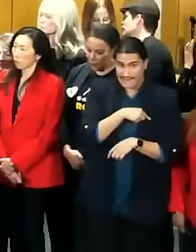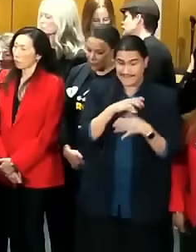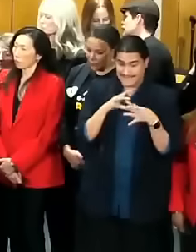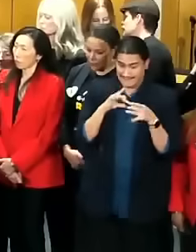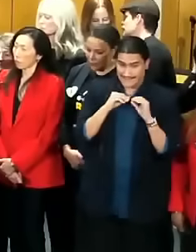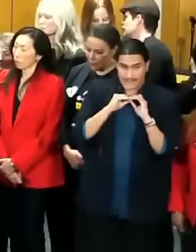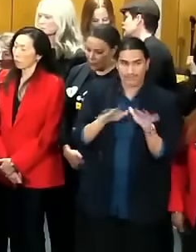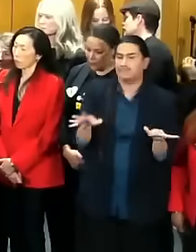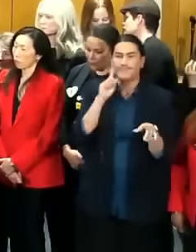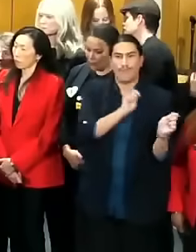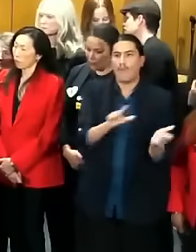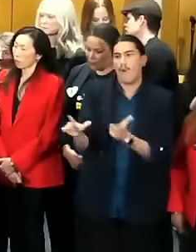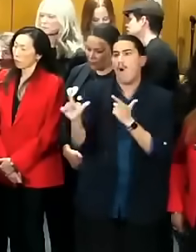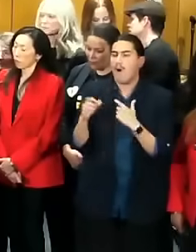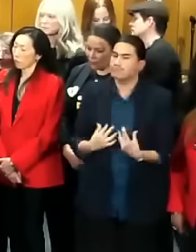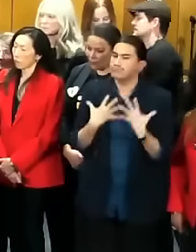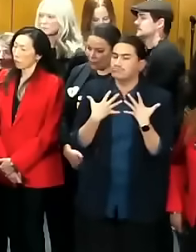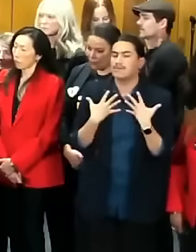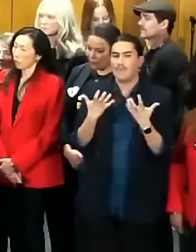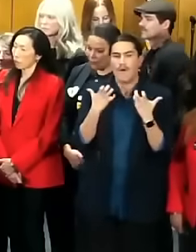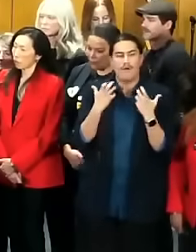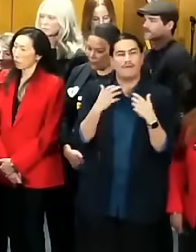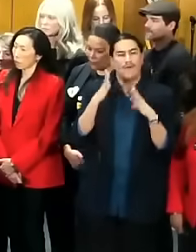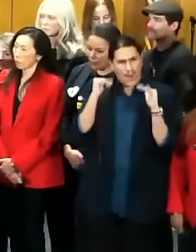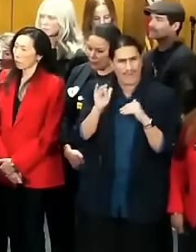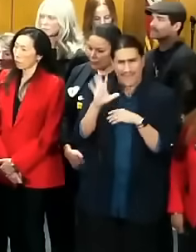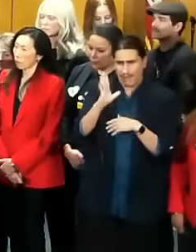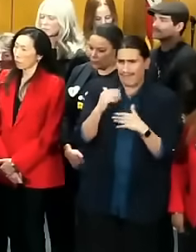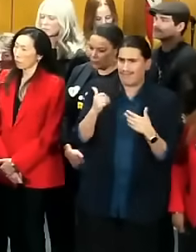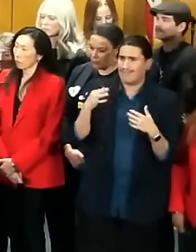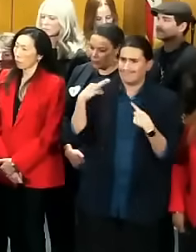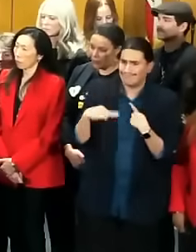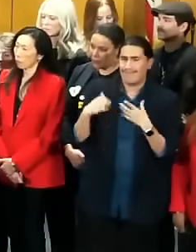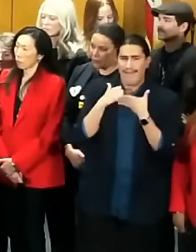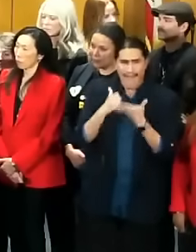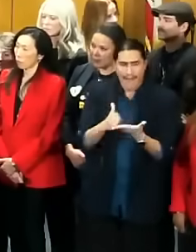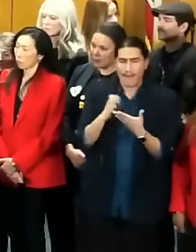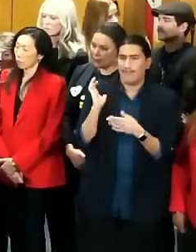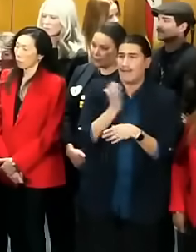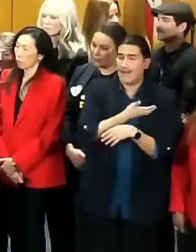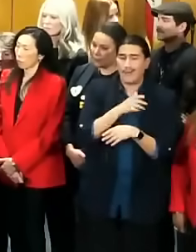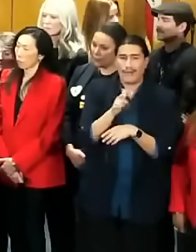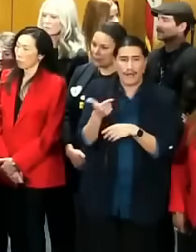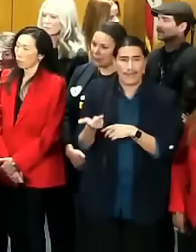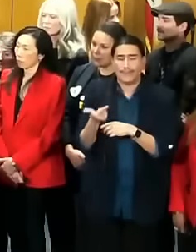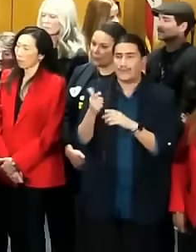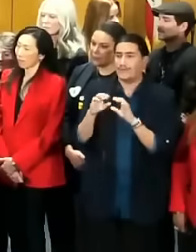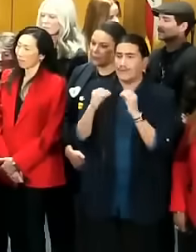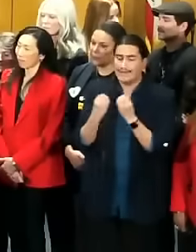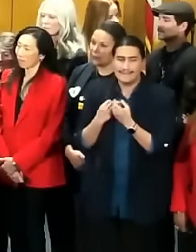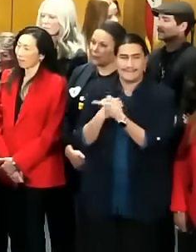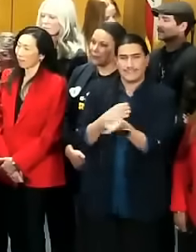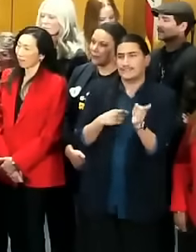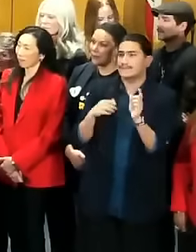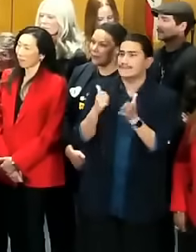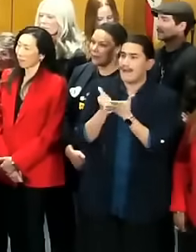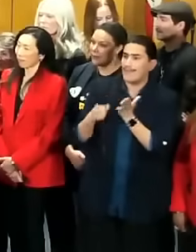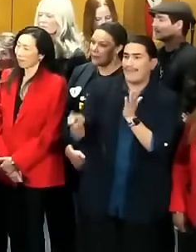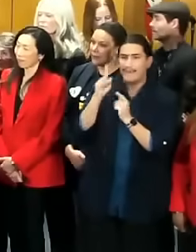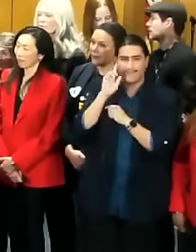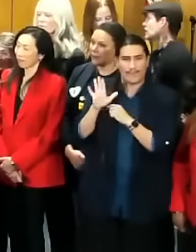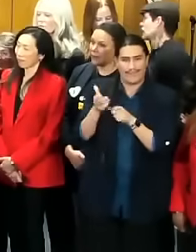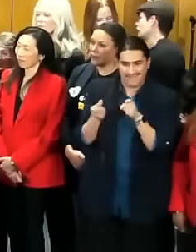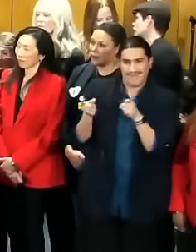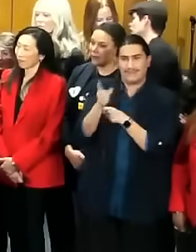everybody. And I hope that that will help. I hope that will help our sibling unions in their negotiations in the coming year and